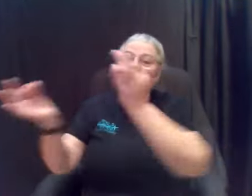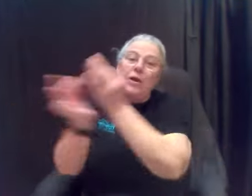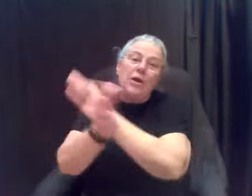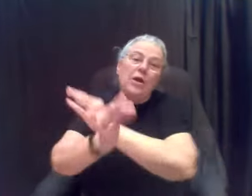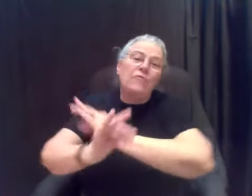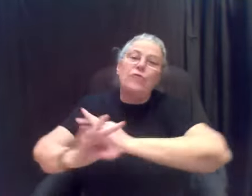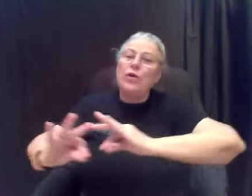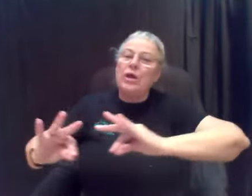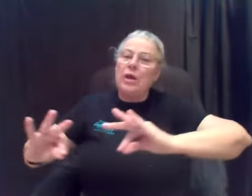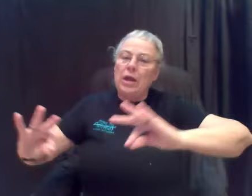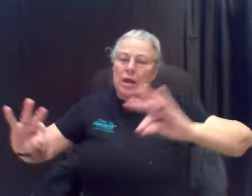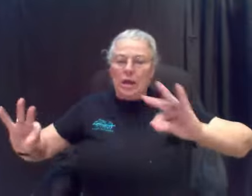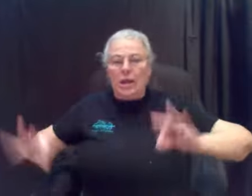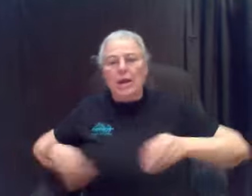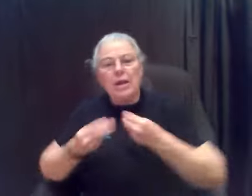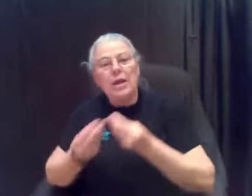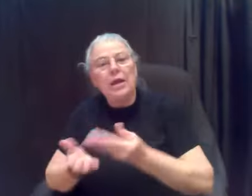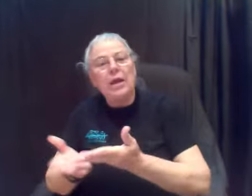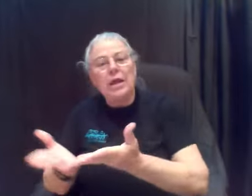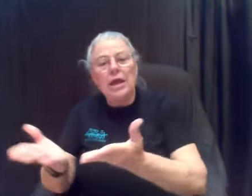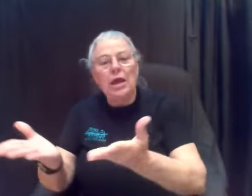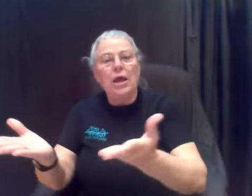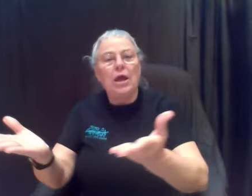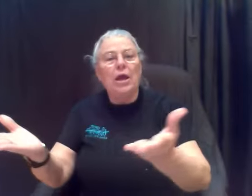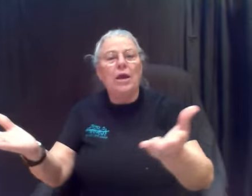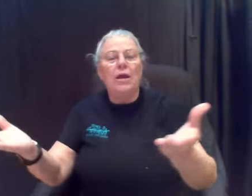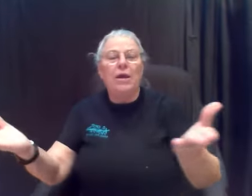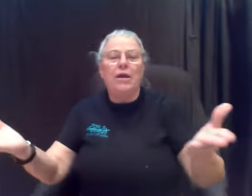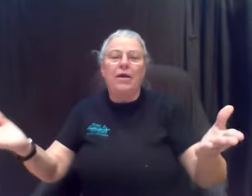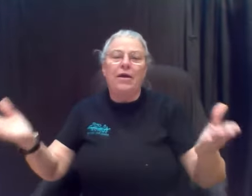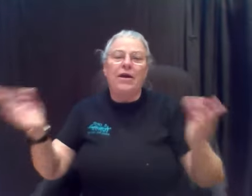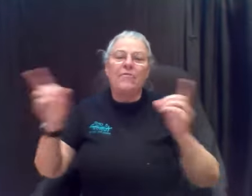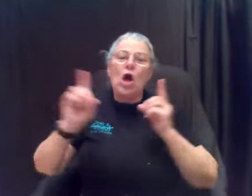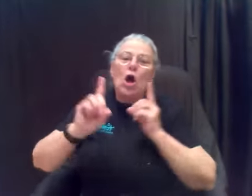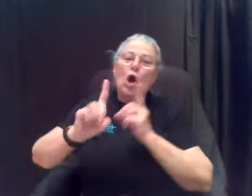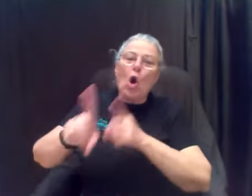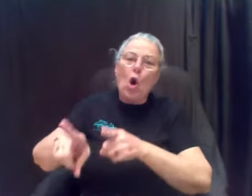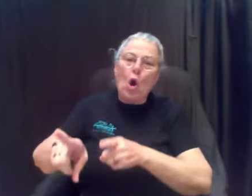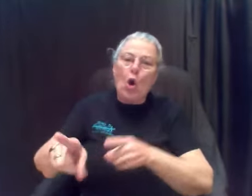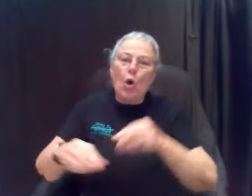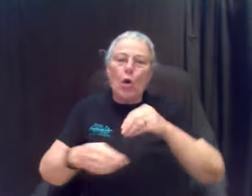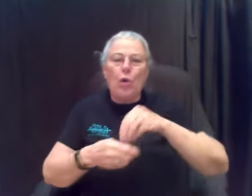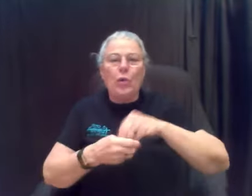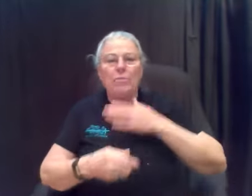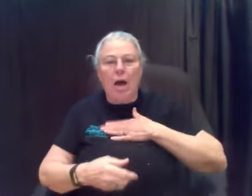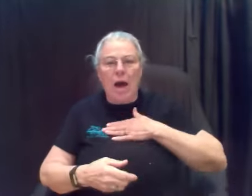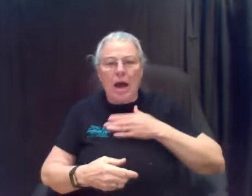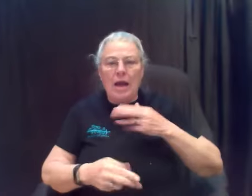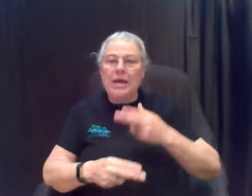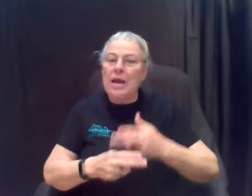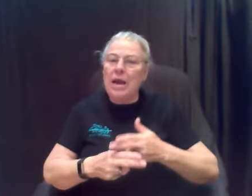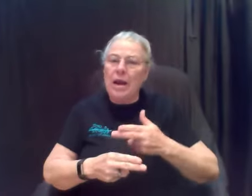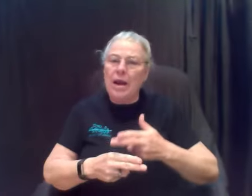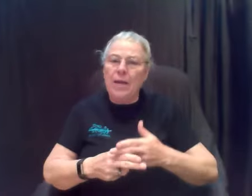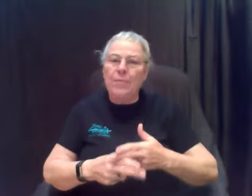freely, freely give. Go in my name,